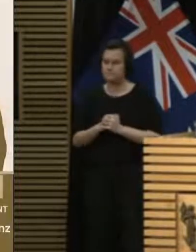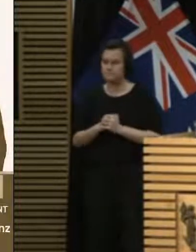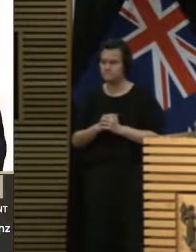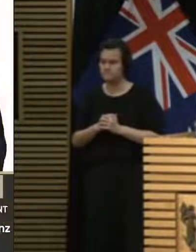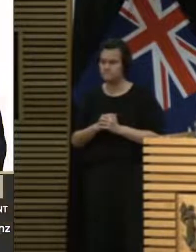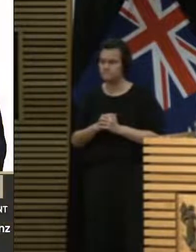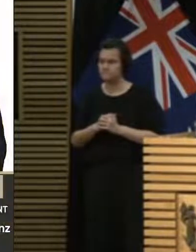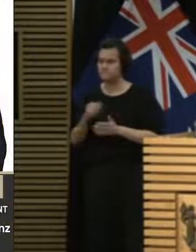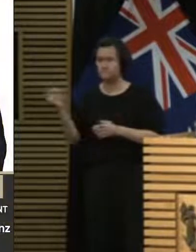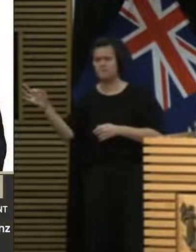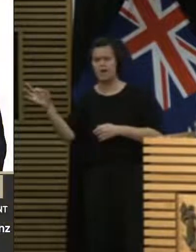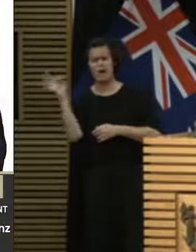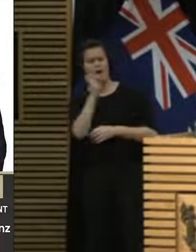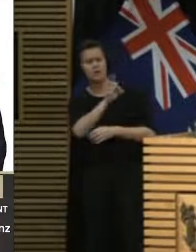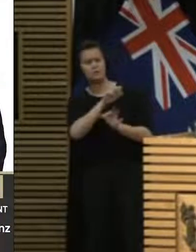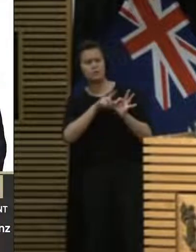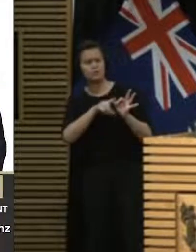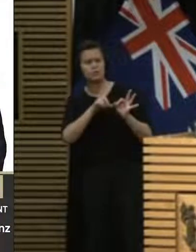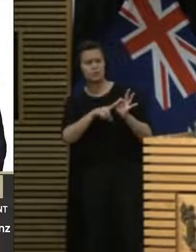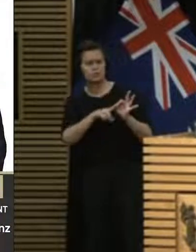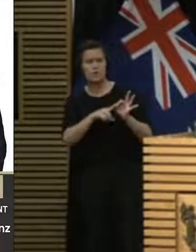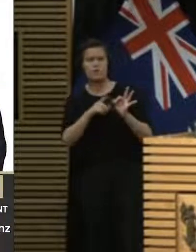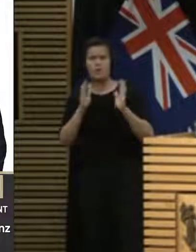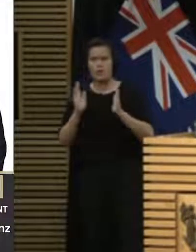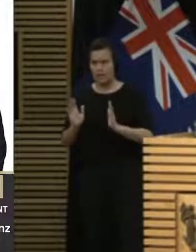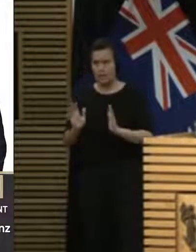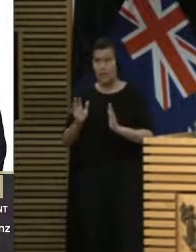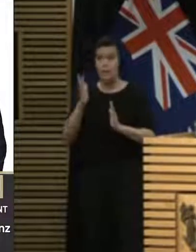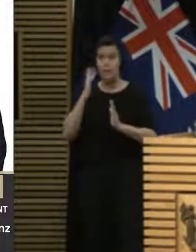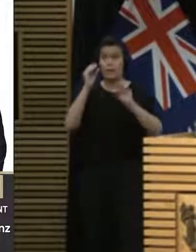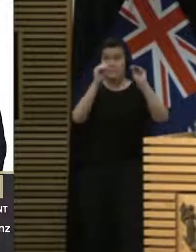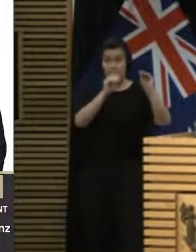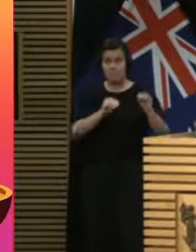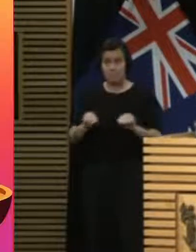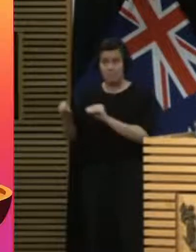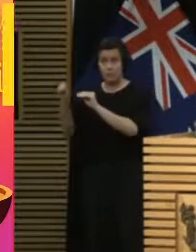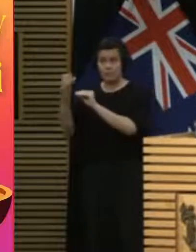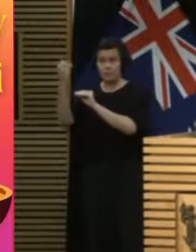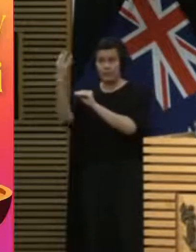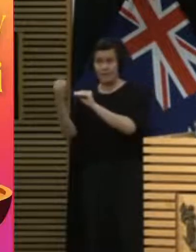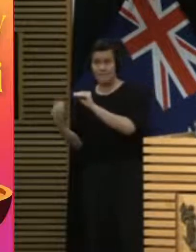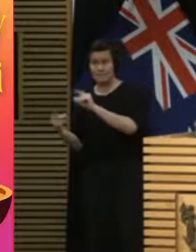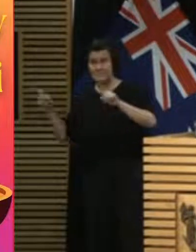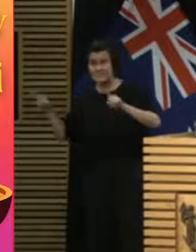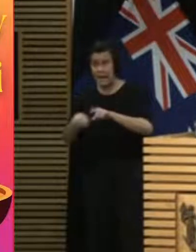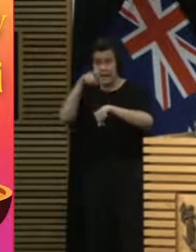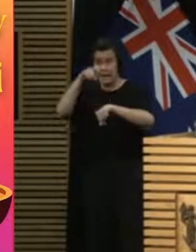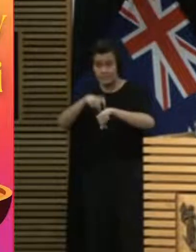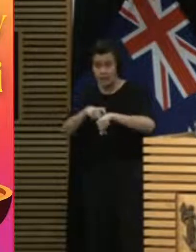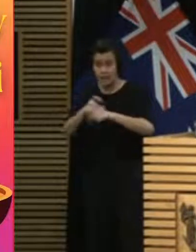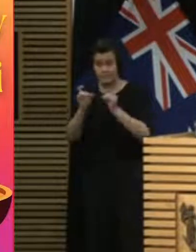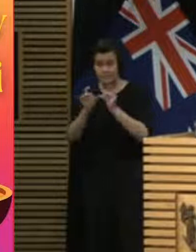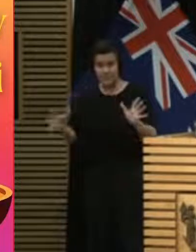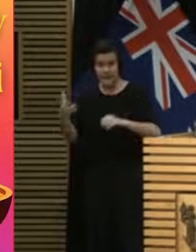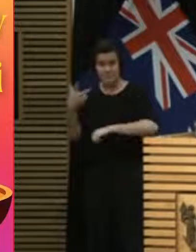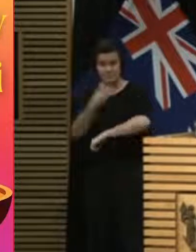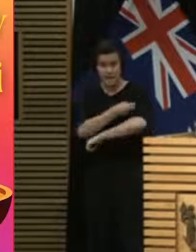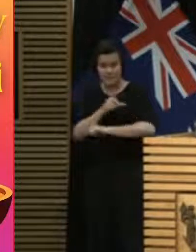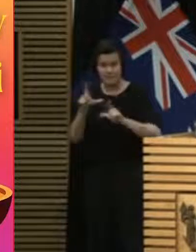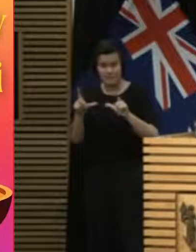this is going to start taking effect as soon as we move to the new framework. Like, is there a chance that the law isn't